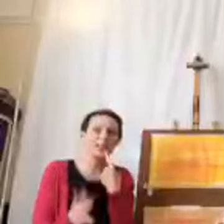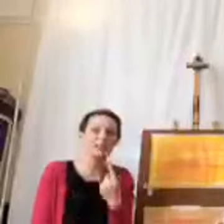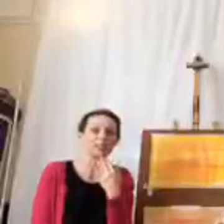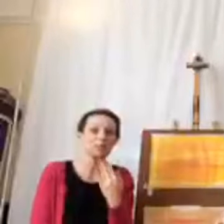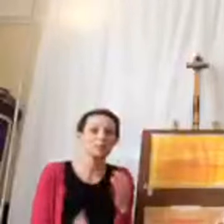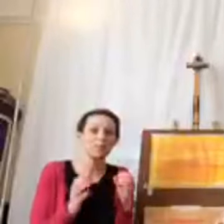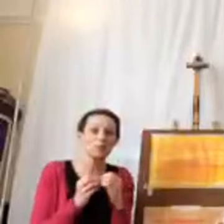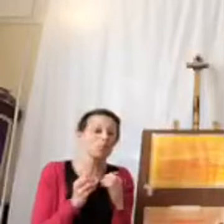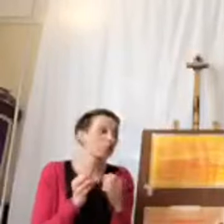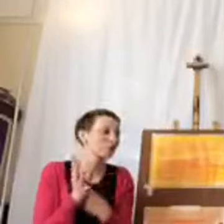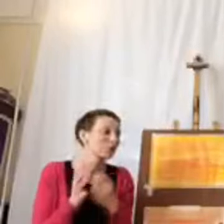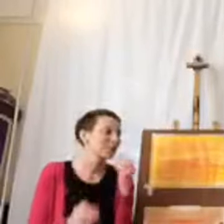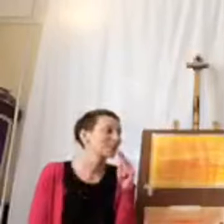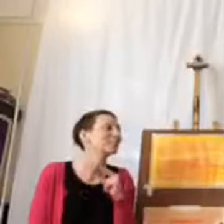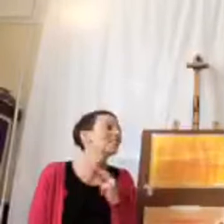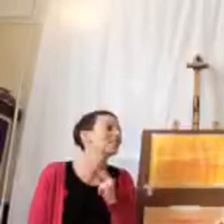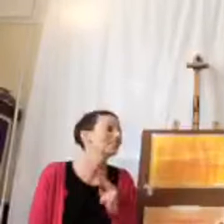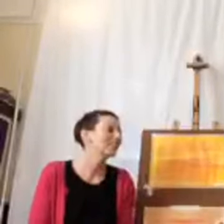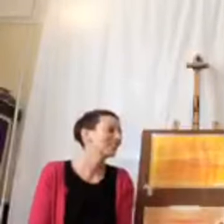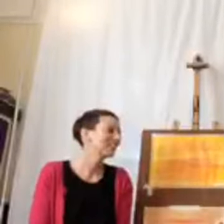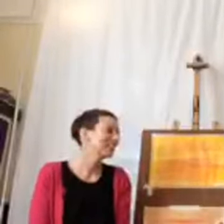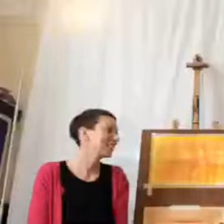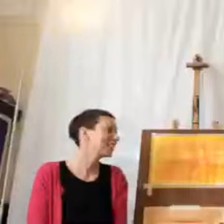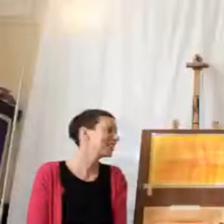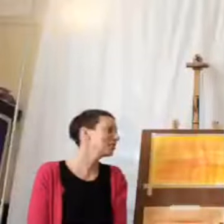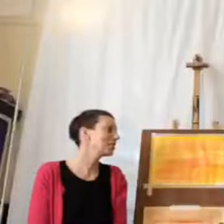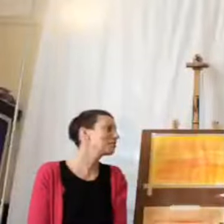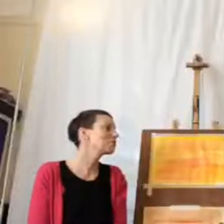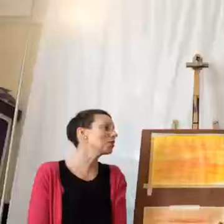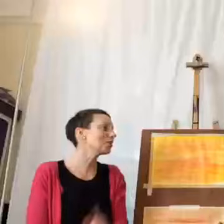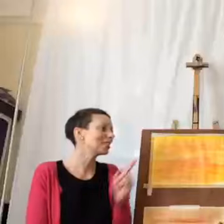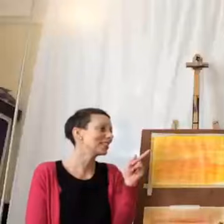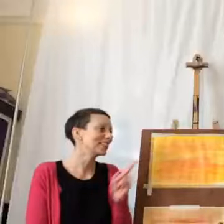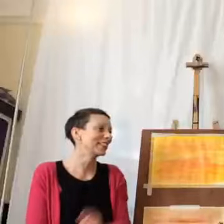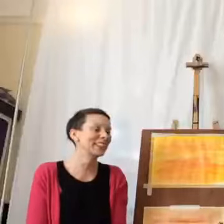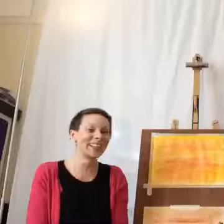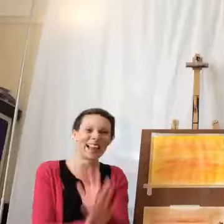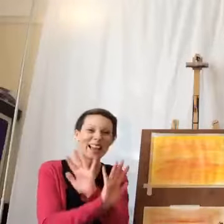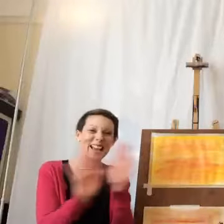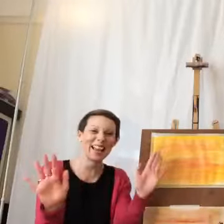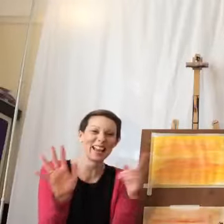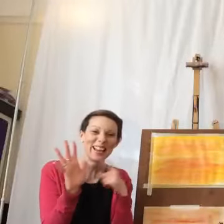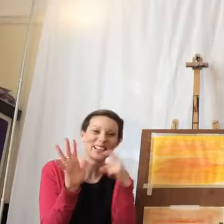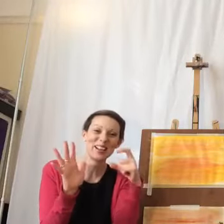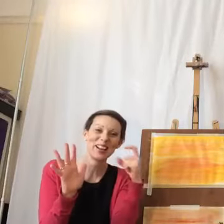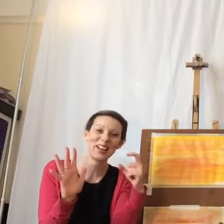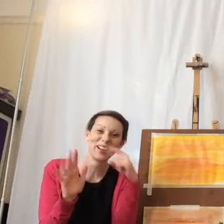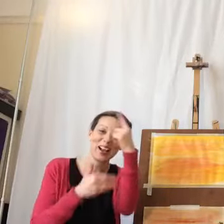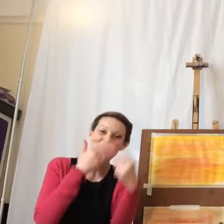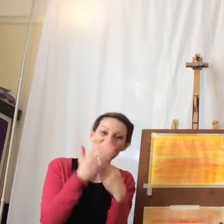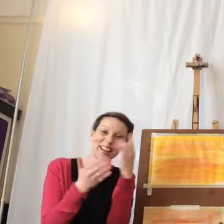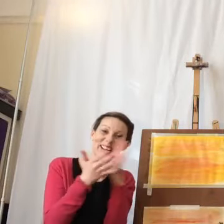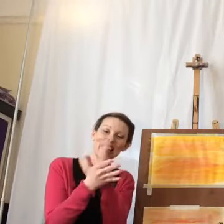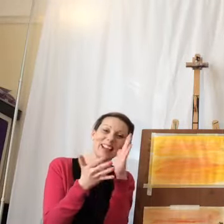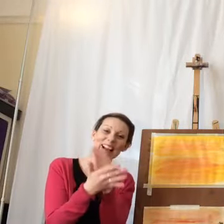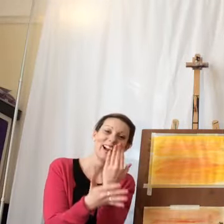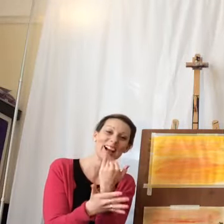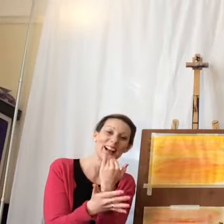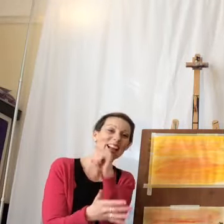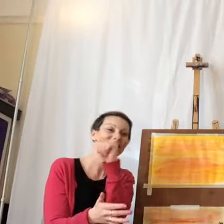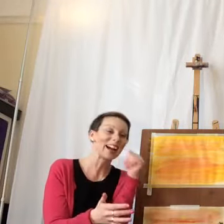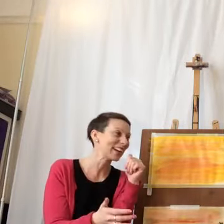Rachel says, please do a Bob Ross voice. Don't do there are no break. Accidents, only happy mistakes. Nice.